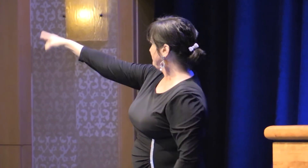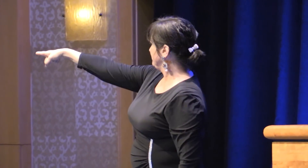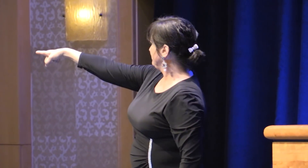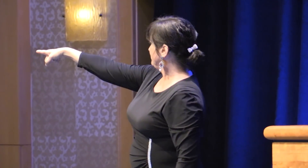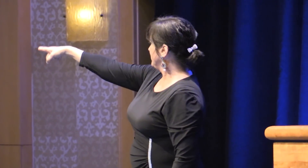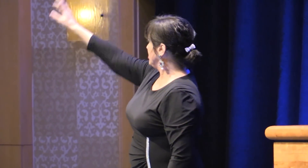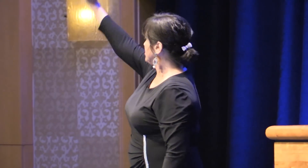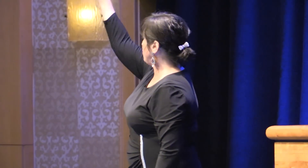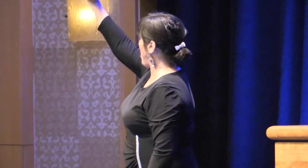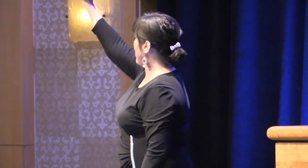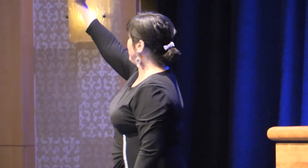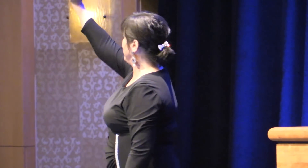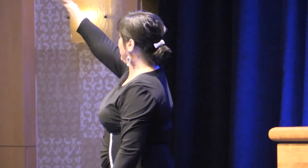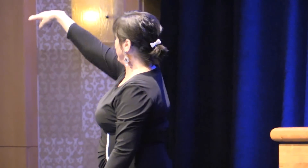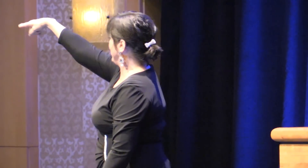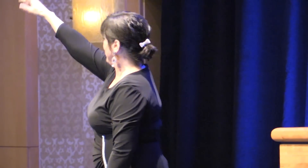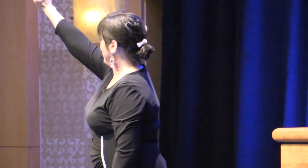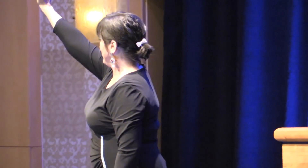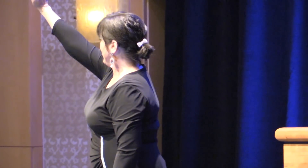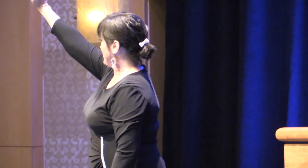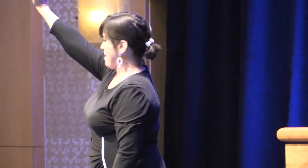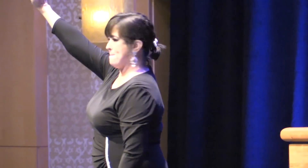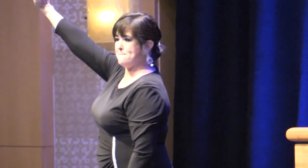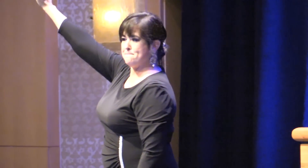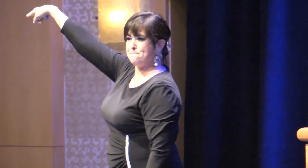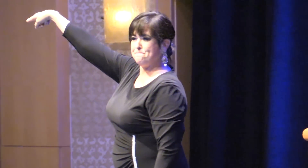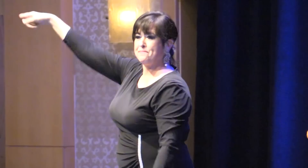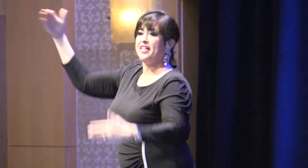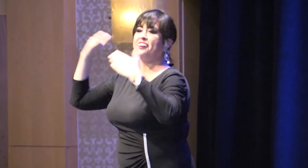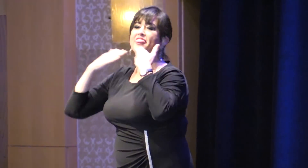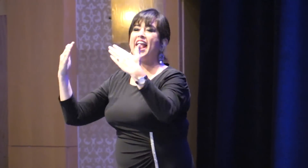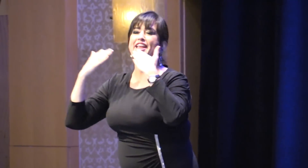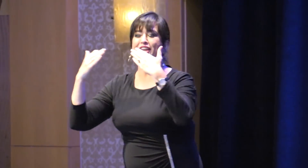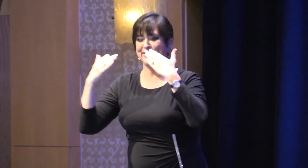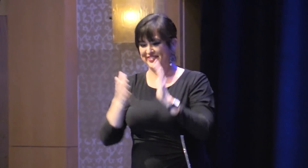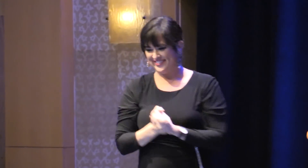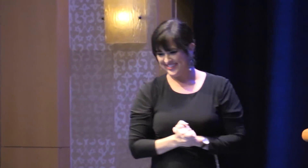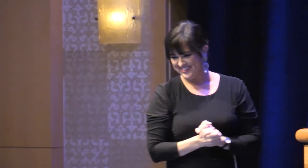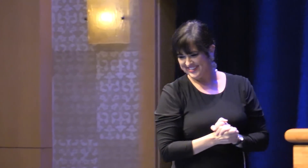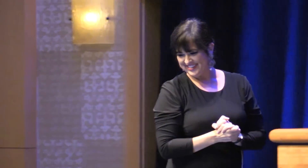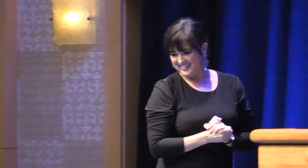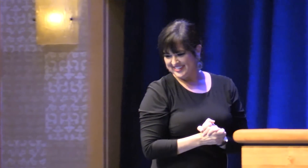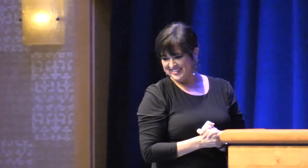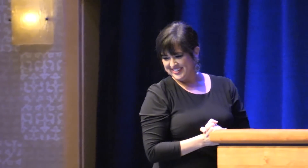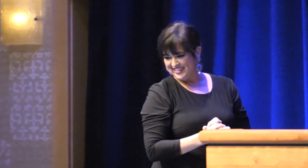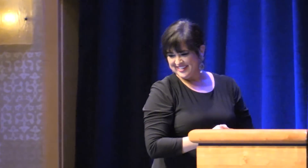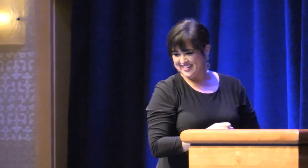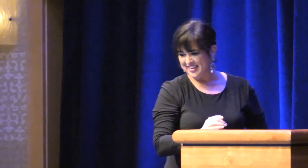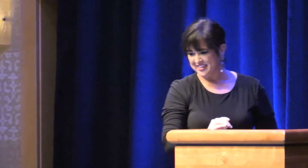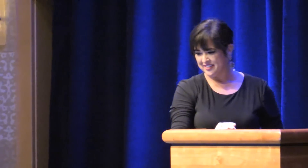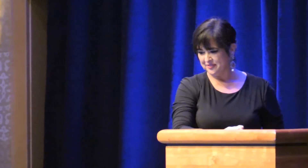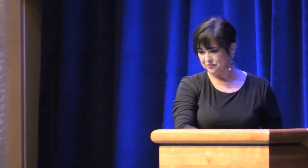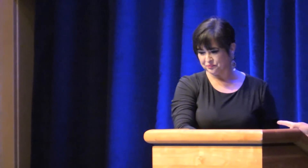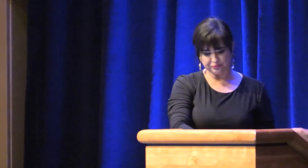for returning it. Right outside that door, I think it's this woman right by the door. If you give them a big wave, you can pick up your items